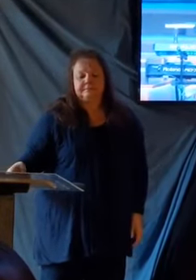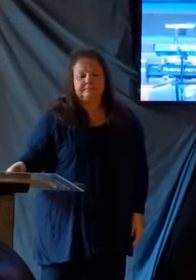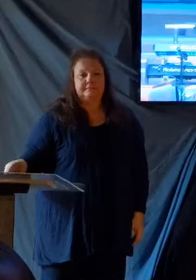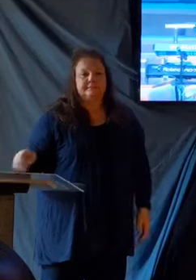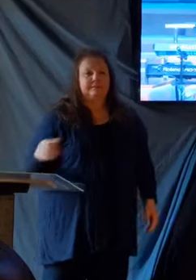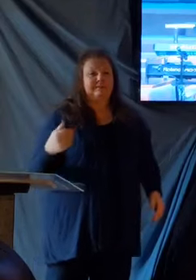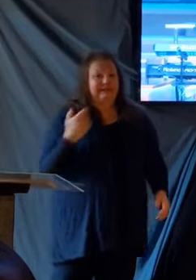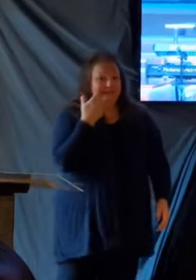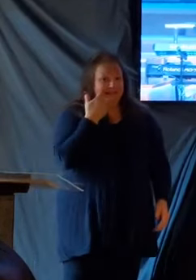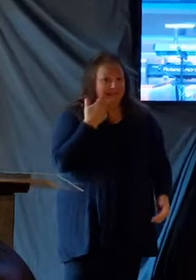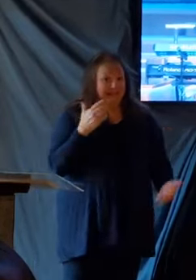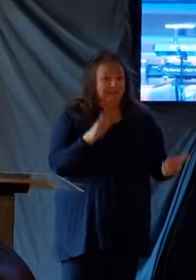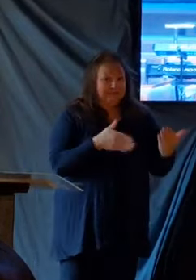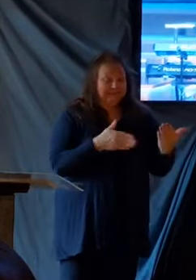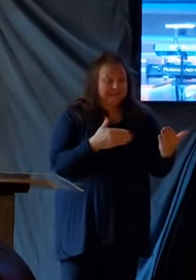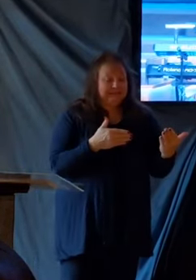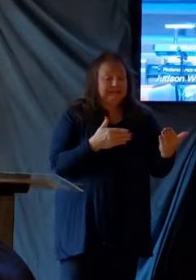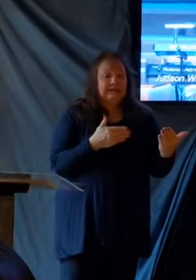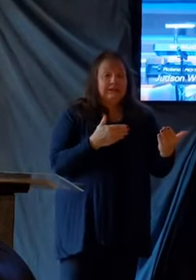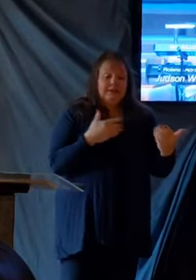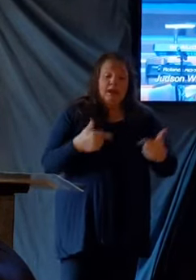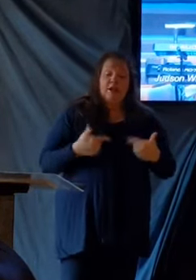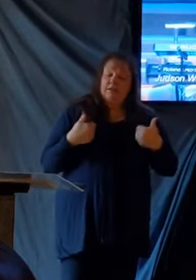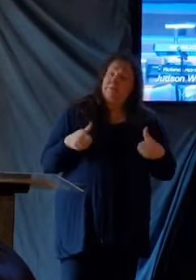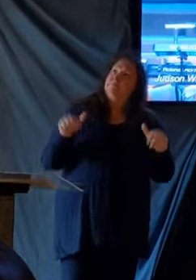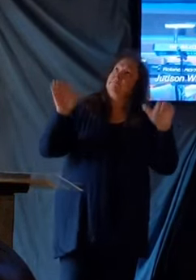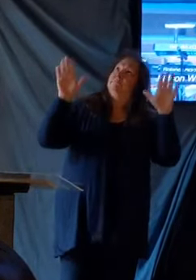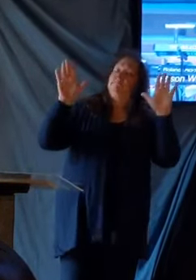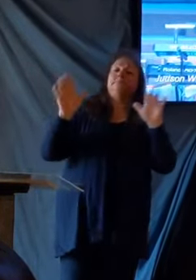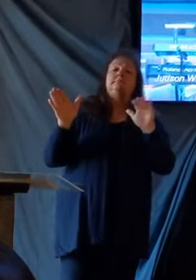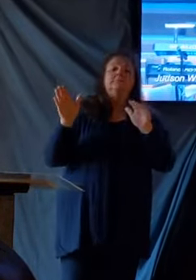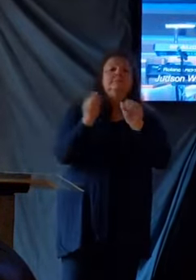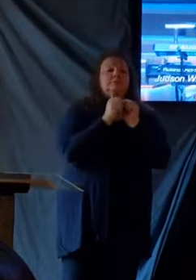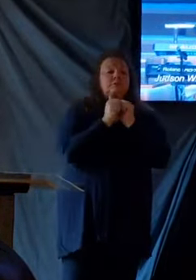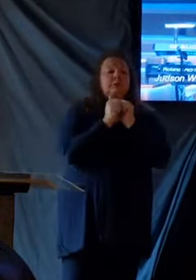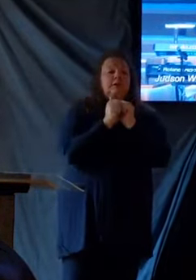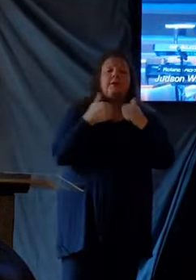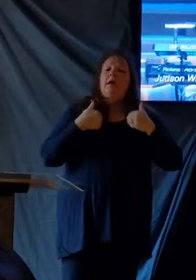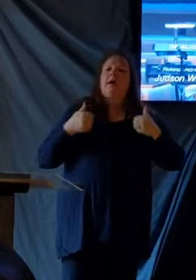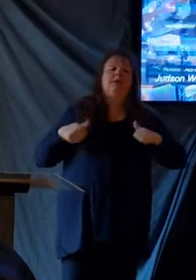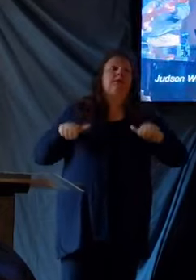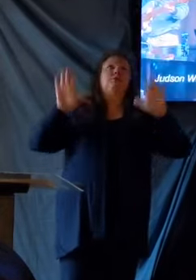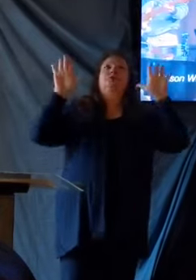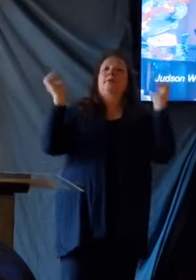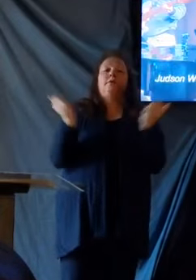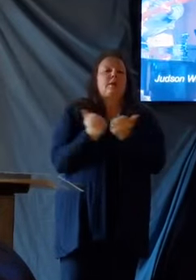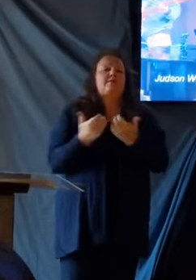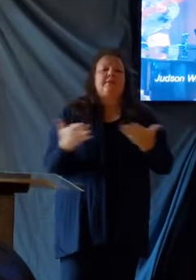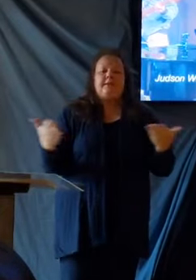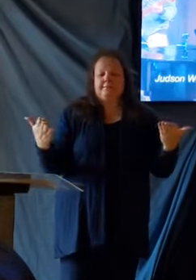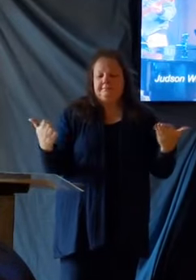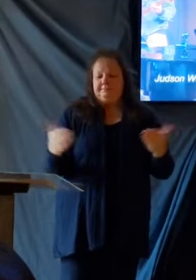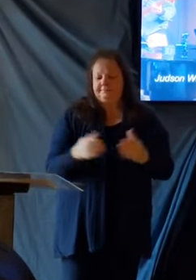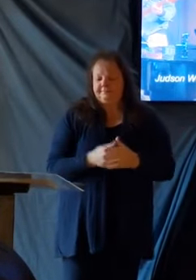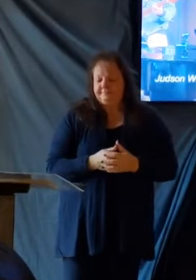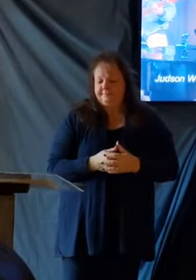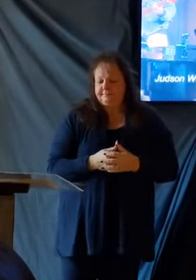life. Just as we sang, we will lay our life for him. We're going to sing a hymn together. I surrender all.